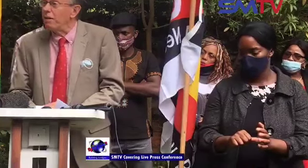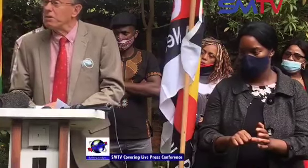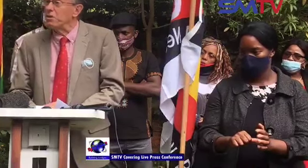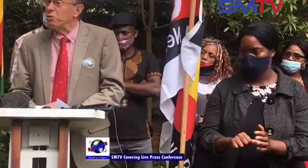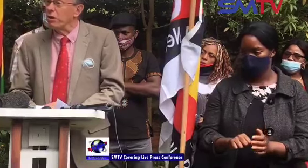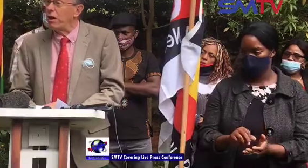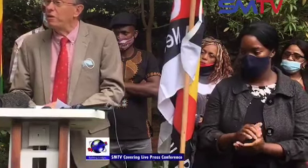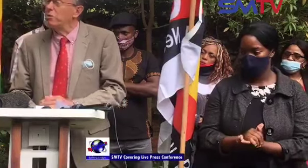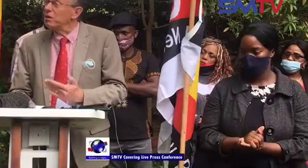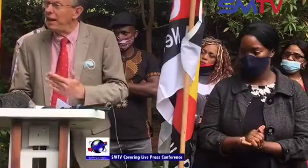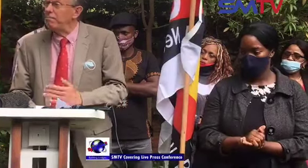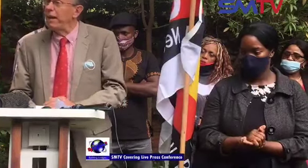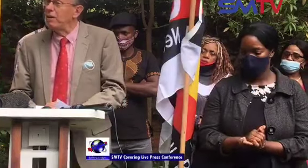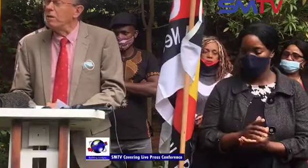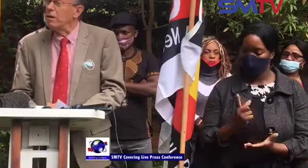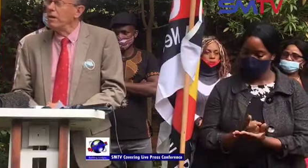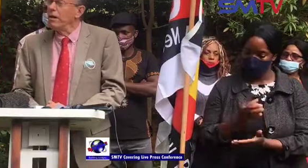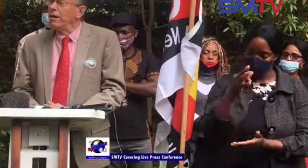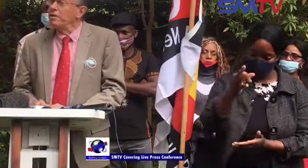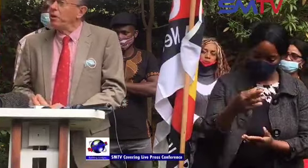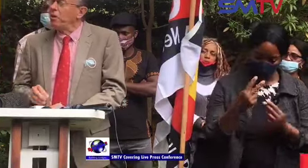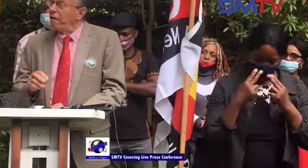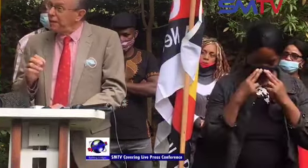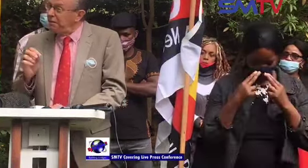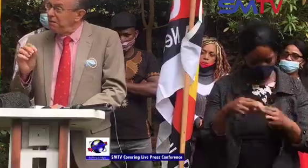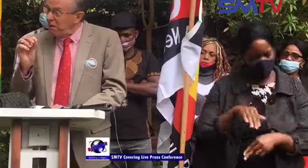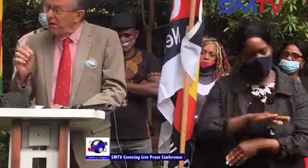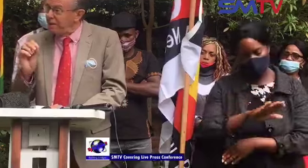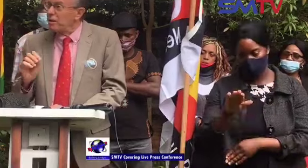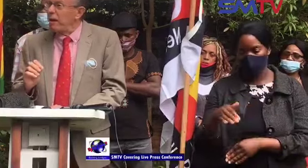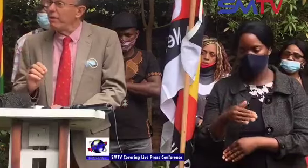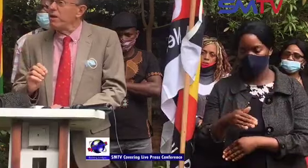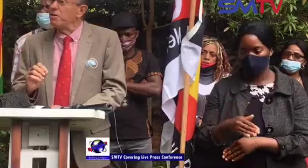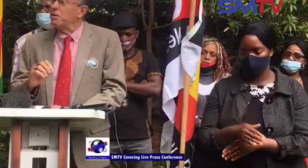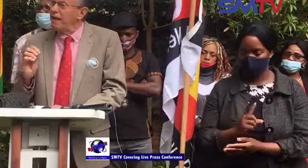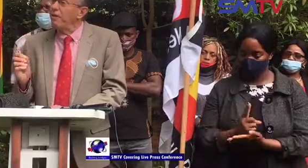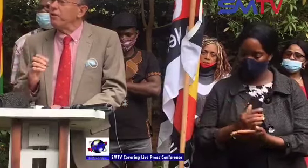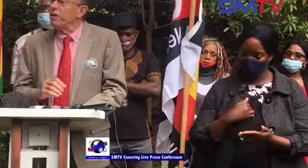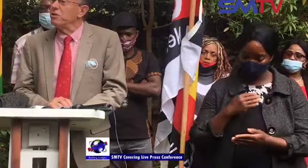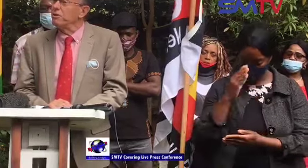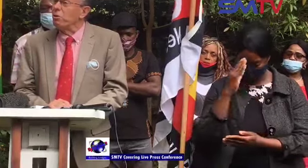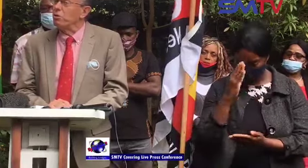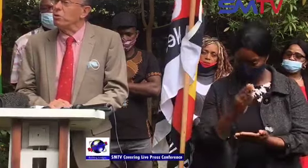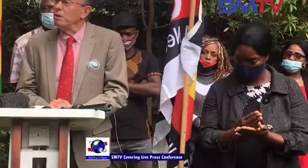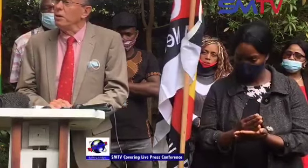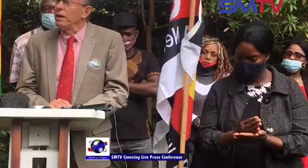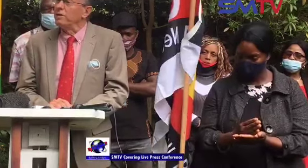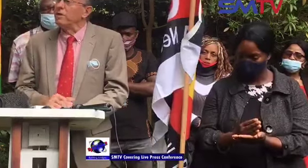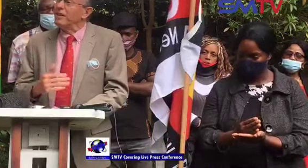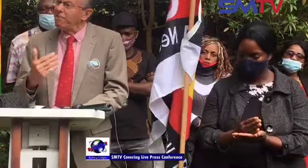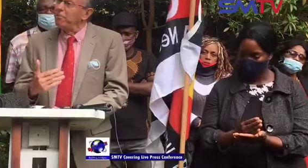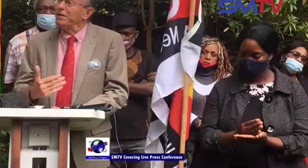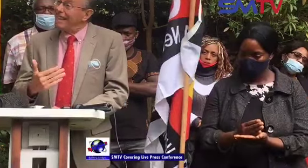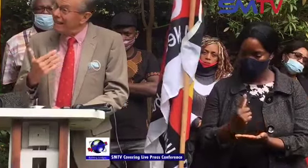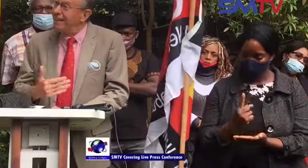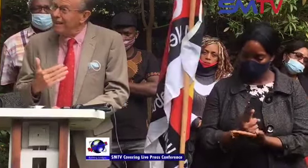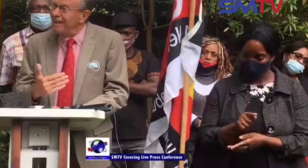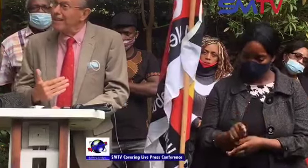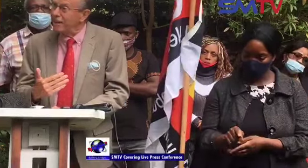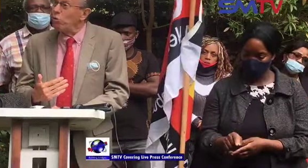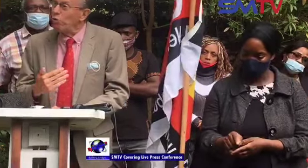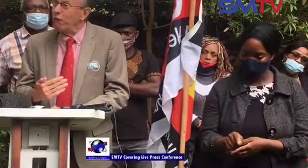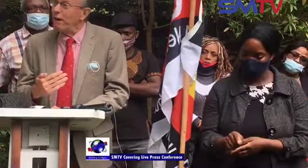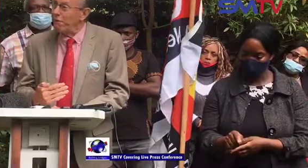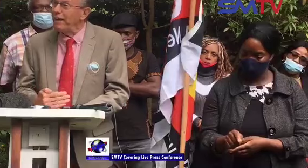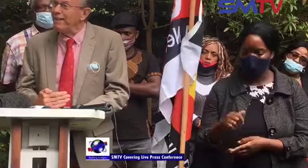Its offices were closed, it had a backlog. So that's the main reason. The other reason, of course, is that government illegally